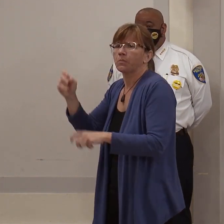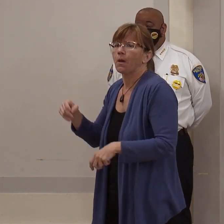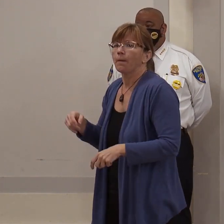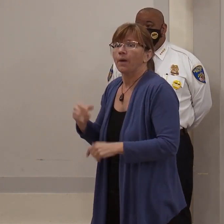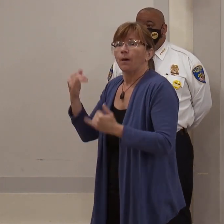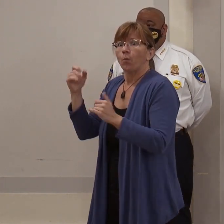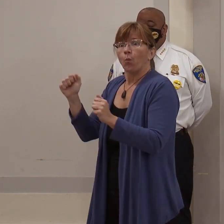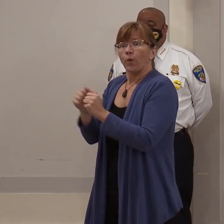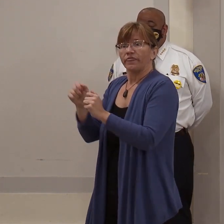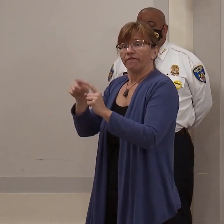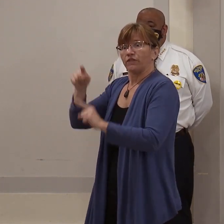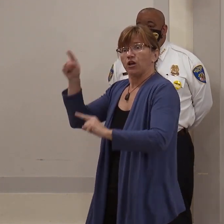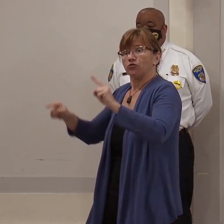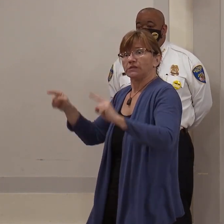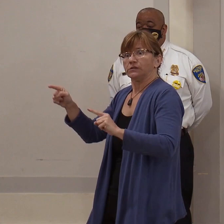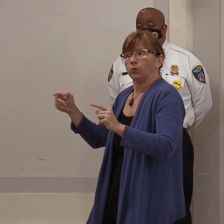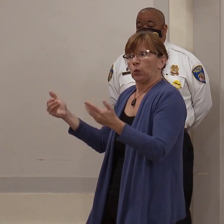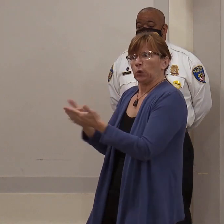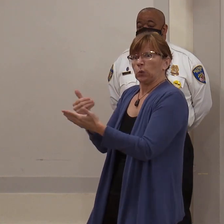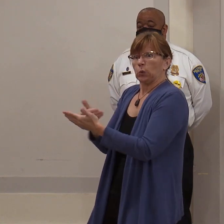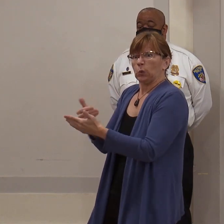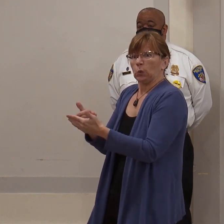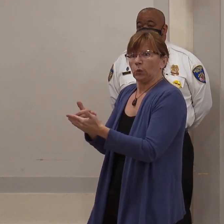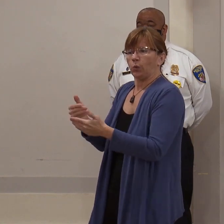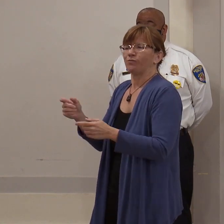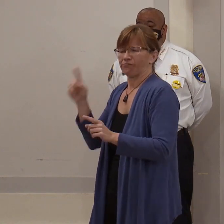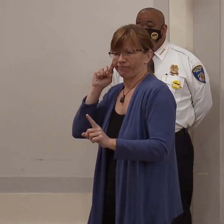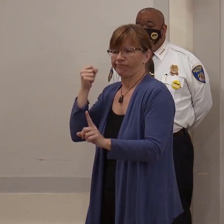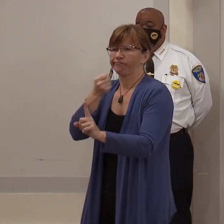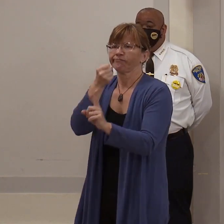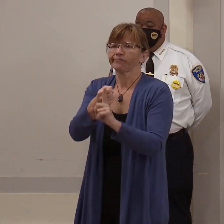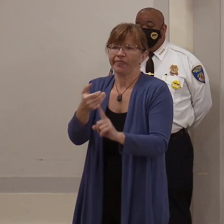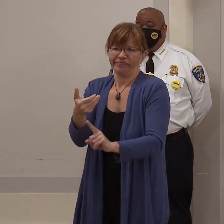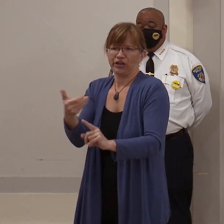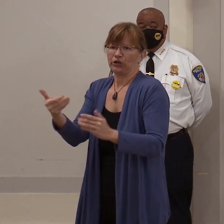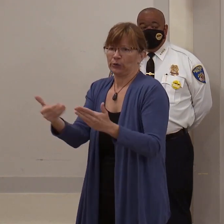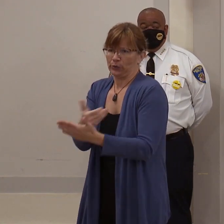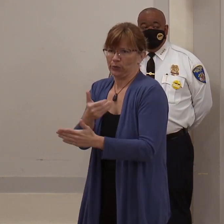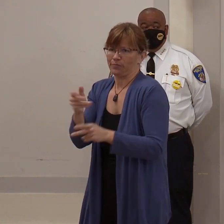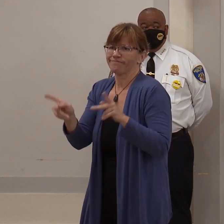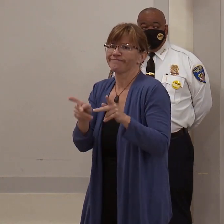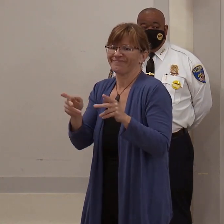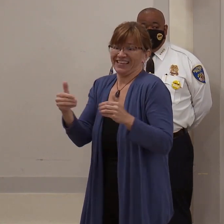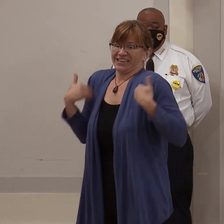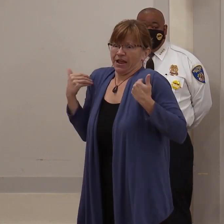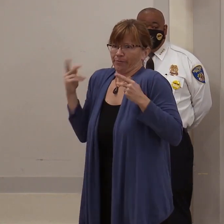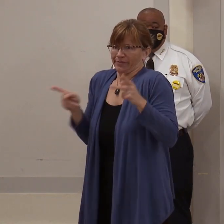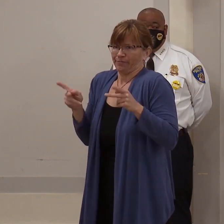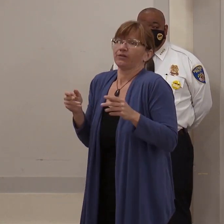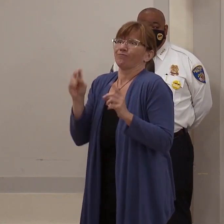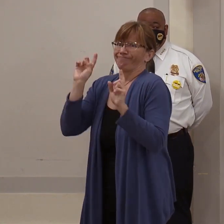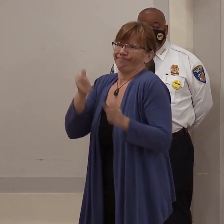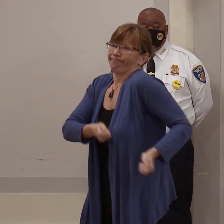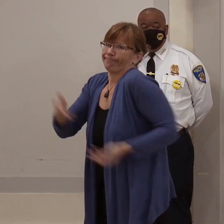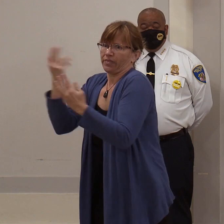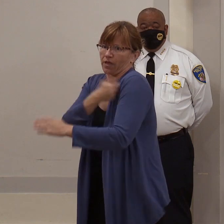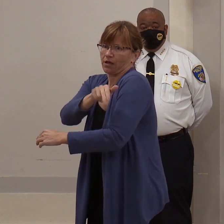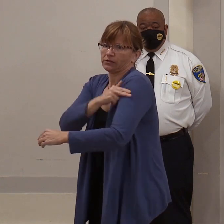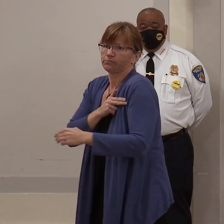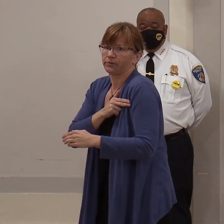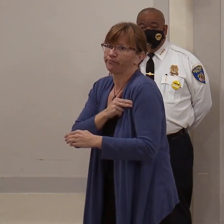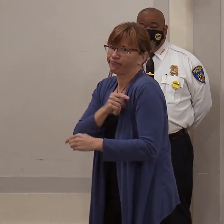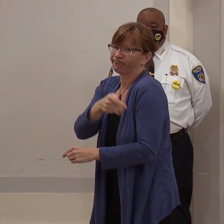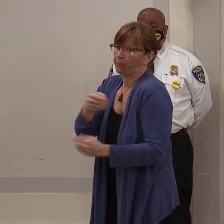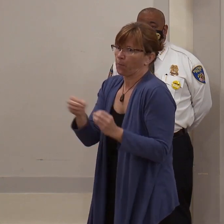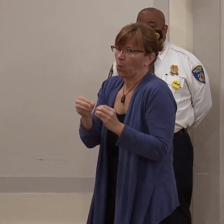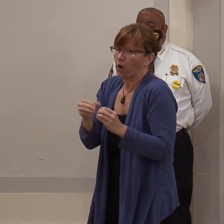people hospitalized. We're seeing younger people get ill. When I speak with hospital colleagues, they say, a third of people, all the people come in, even though they're